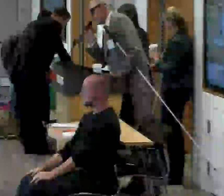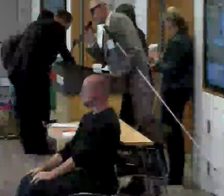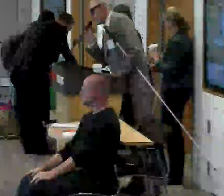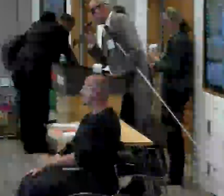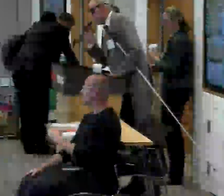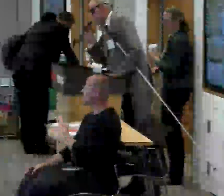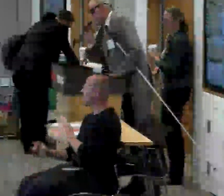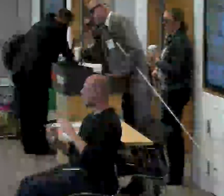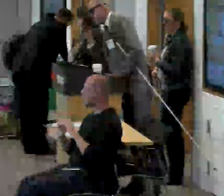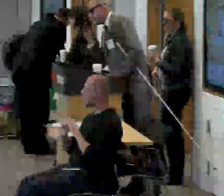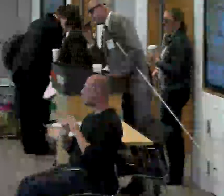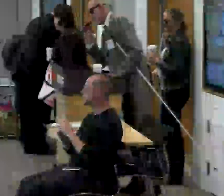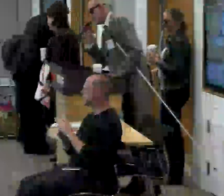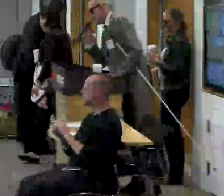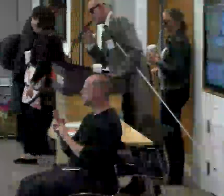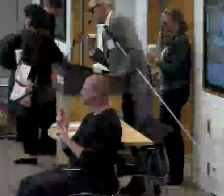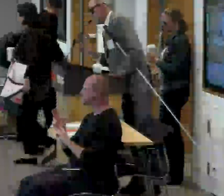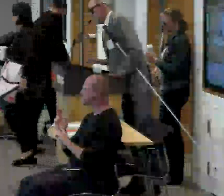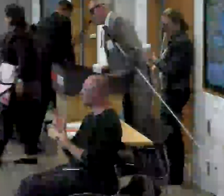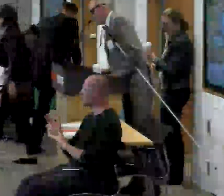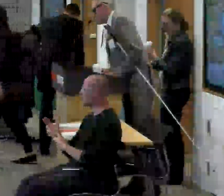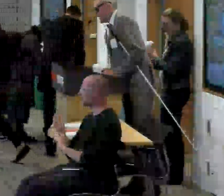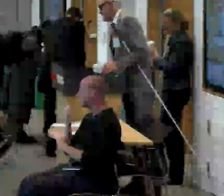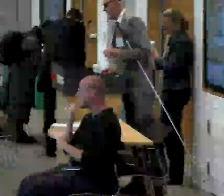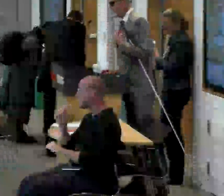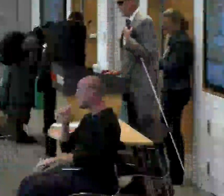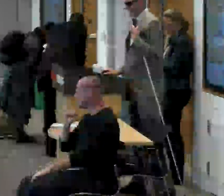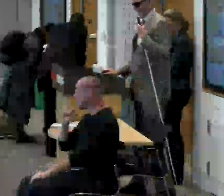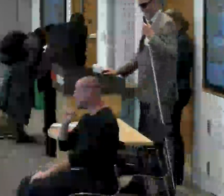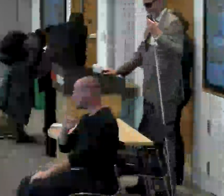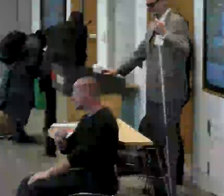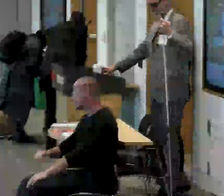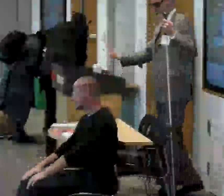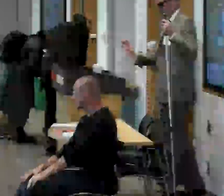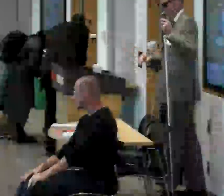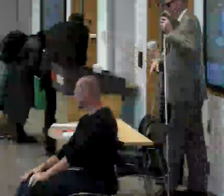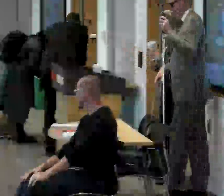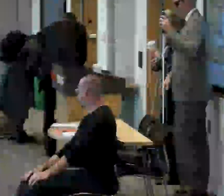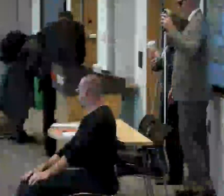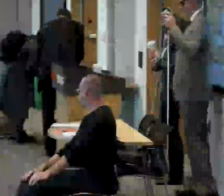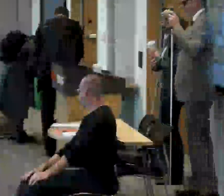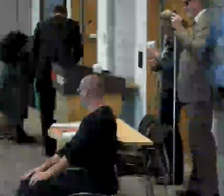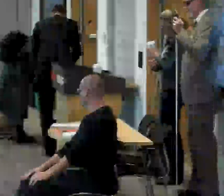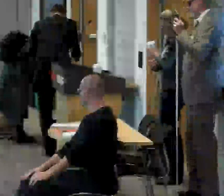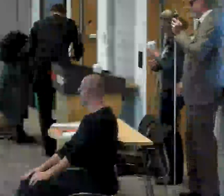We'll be getting started in about 2 or 3 minutes. Thanks for your patience.